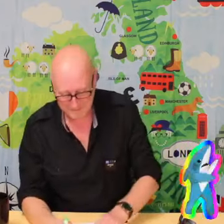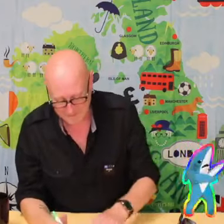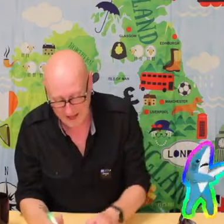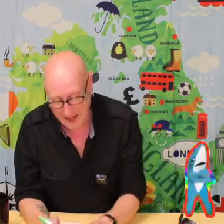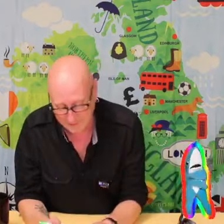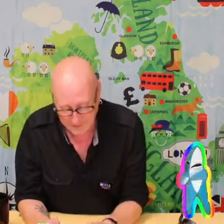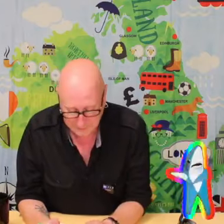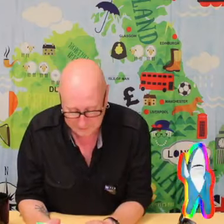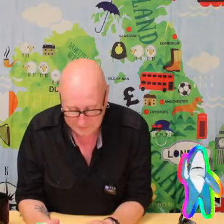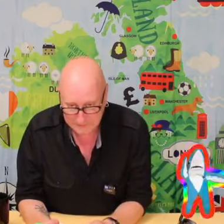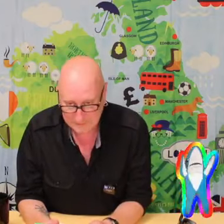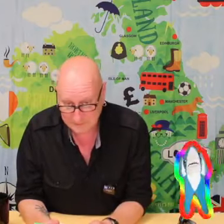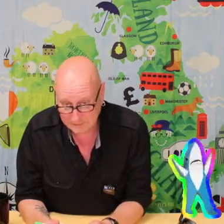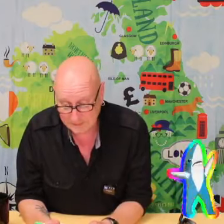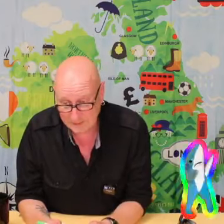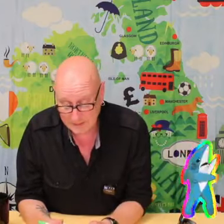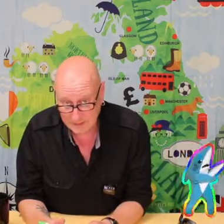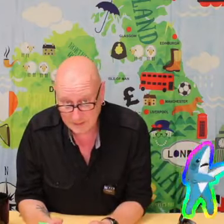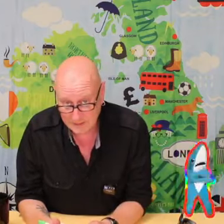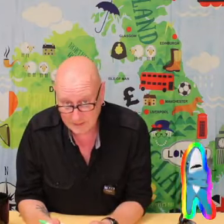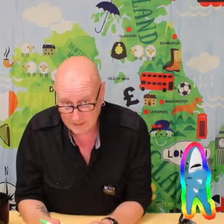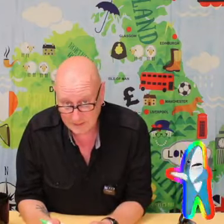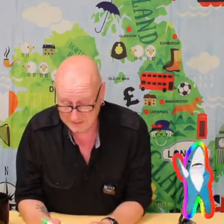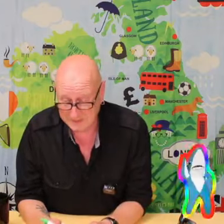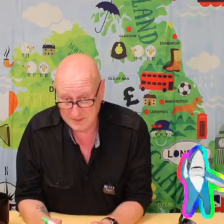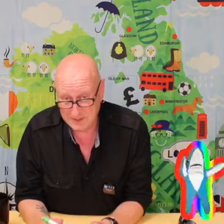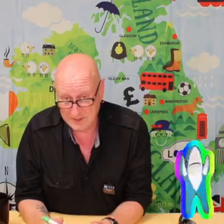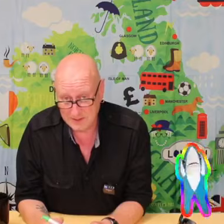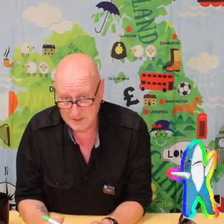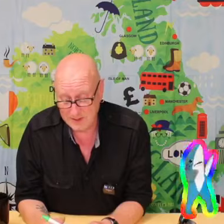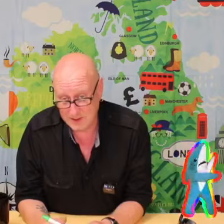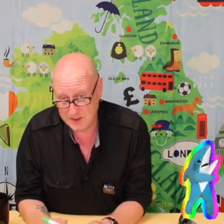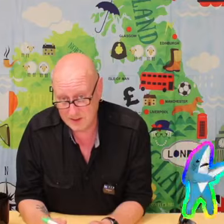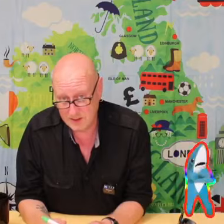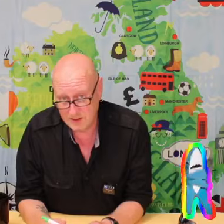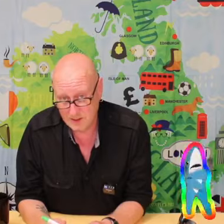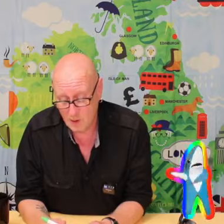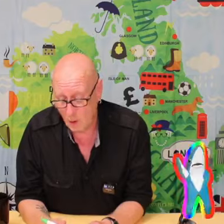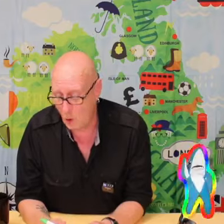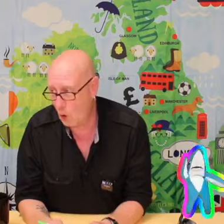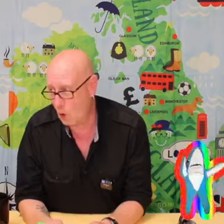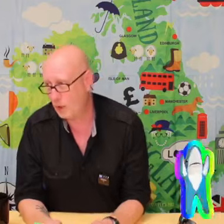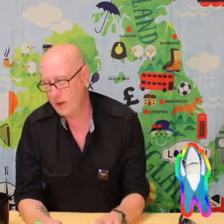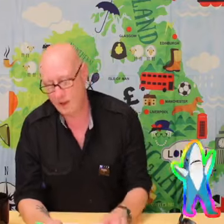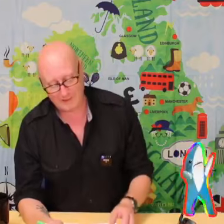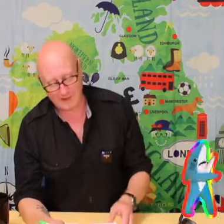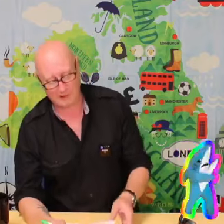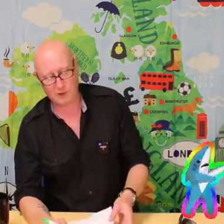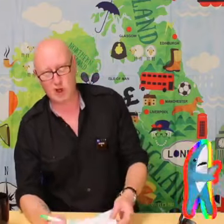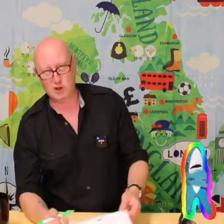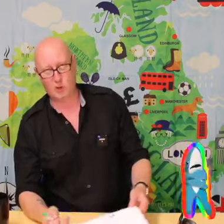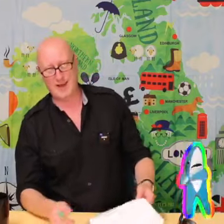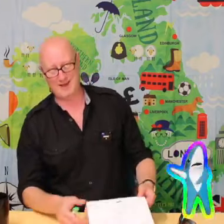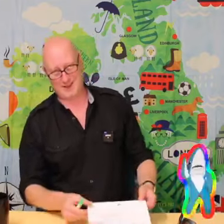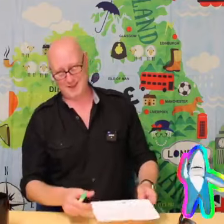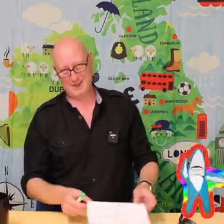Sunday. Yeah, cool. Catherine's saying she's doing pulled pork with refried beans and nachos and stuff. There will be jalapenos. That'll cause the wind. Can you